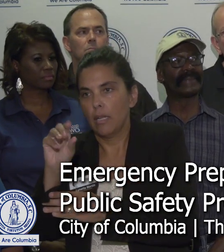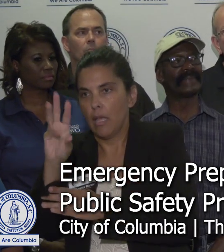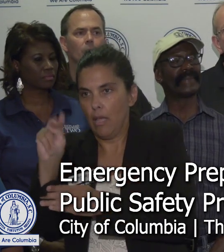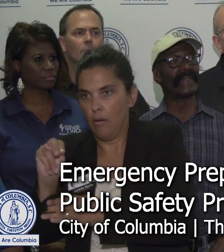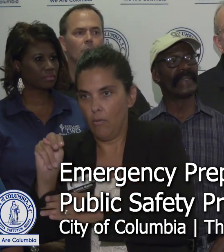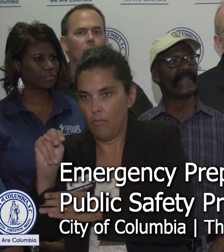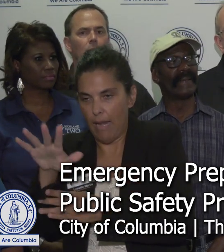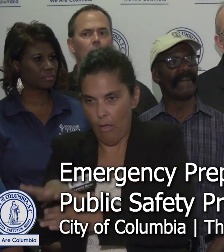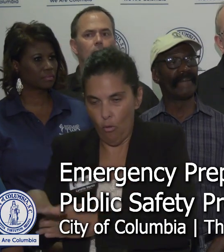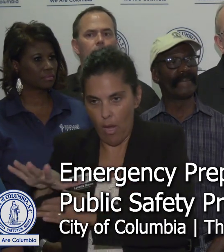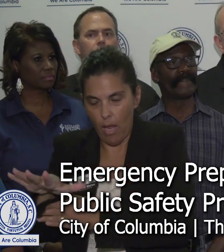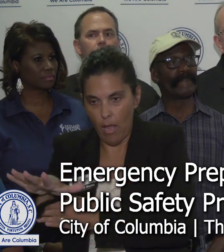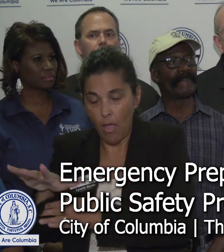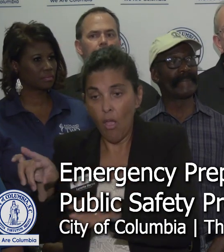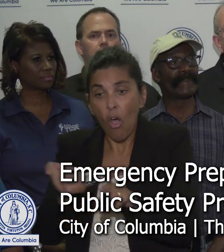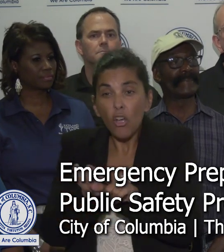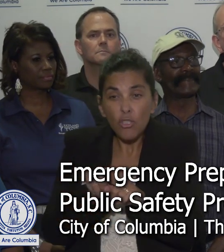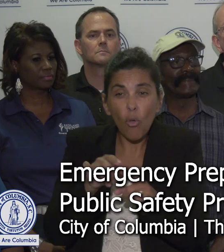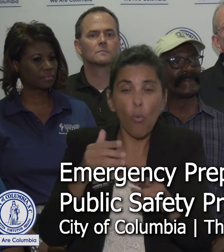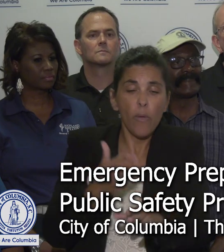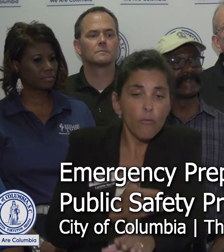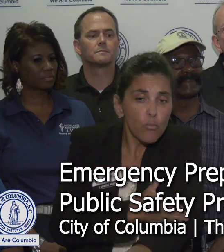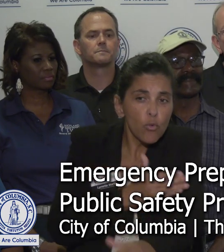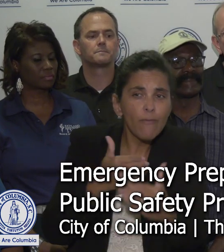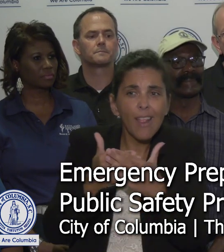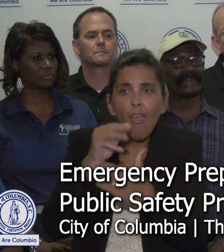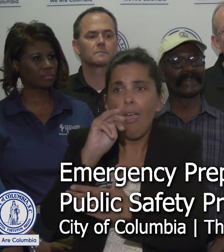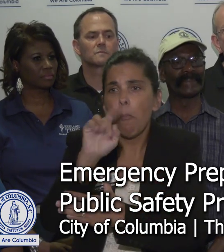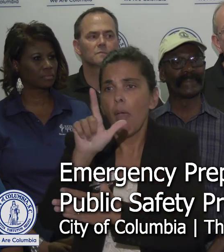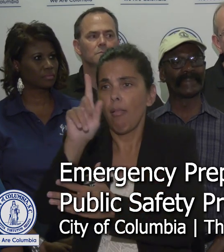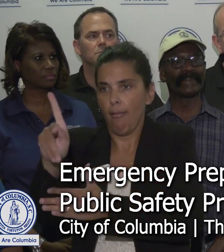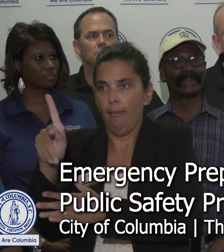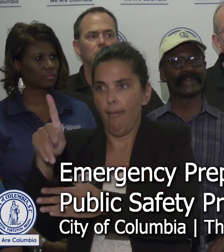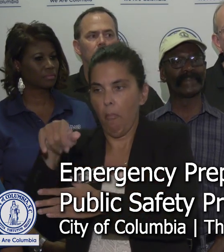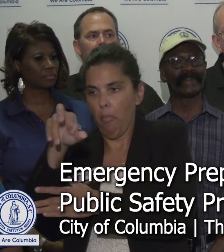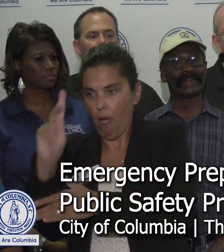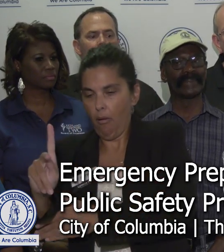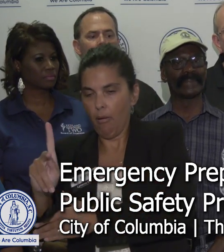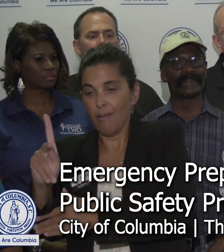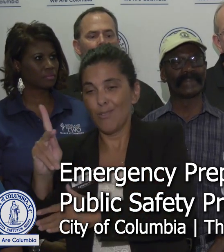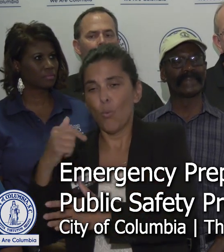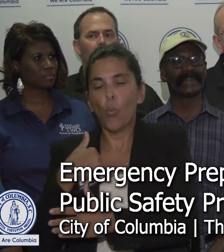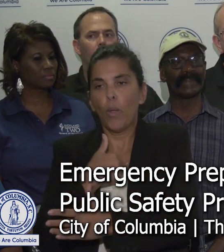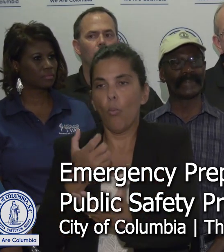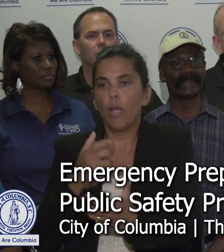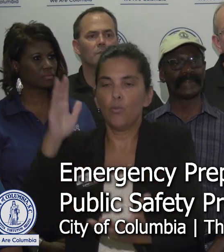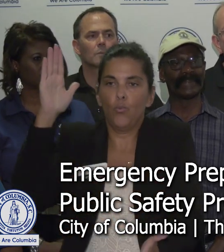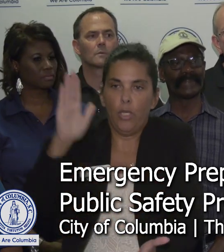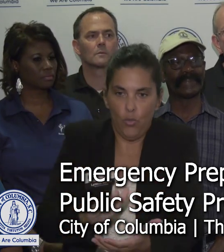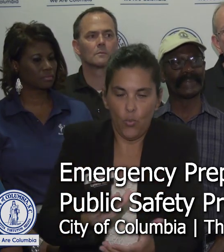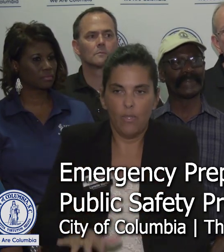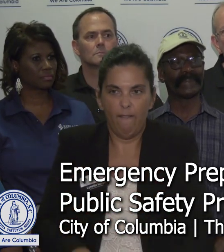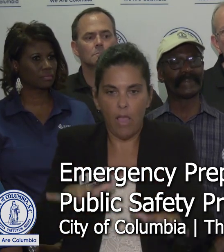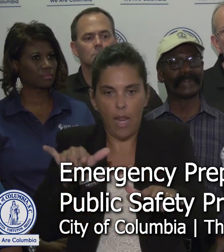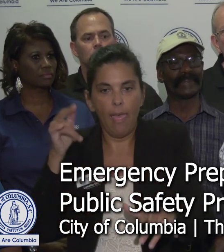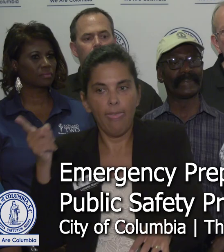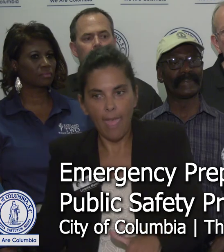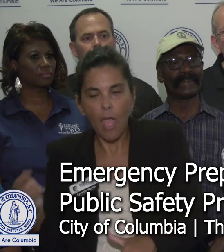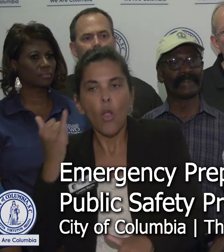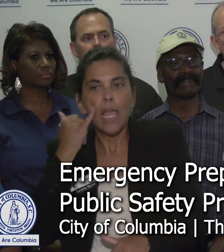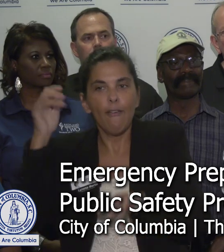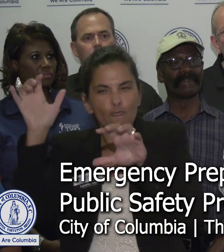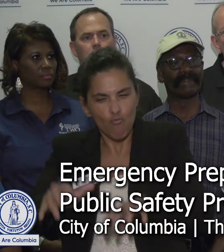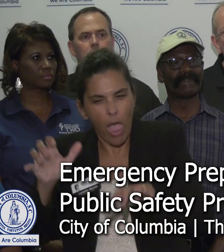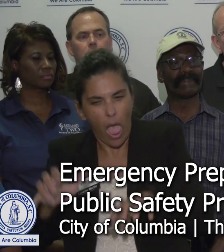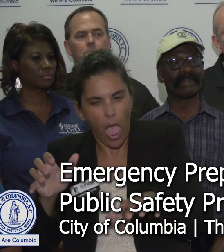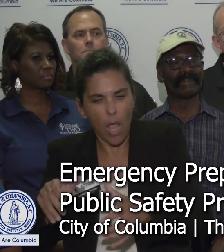detention improvements at MLK Park that may reduce some of the localized flooding in that area should we have high intensity rainfall. I